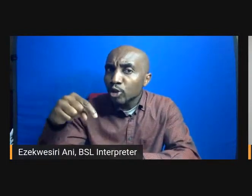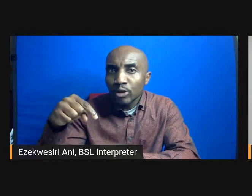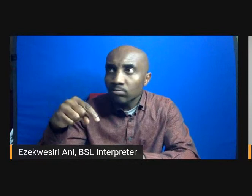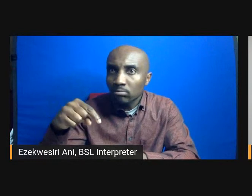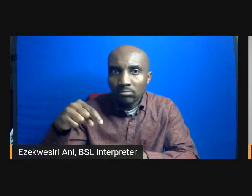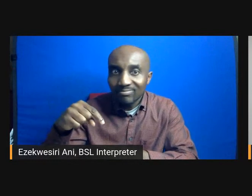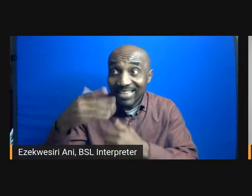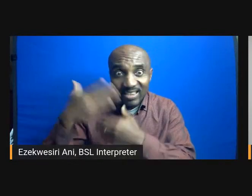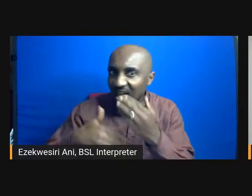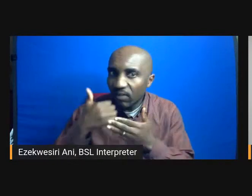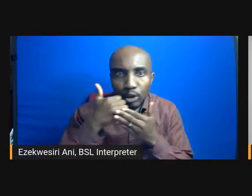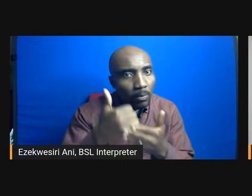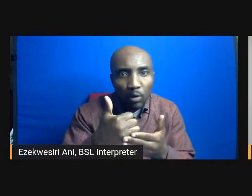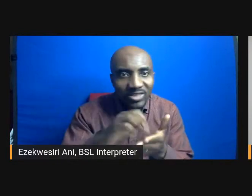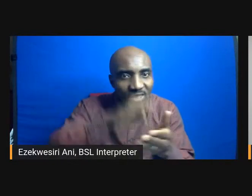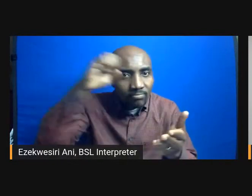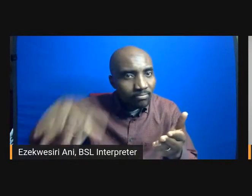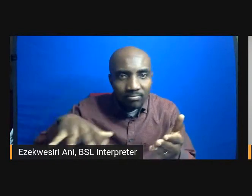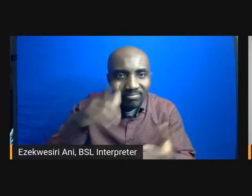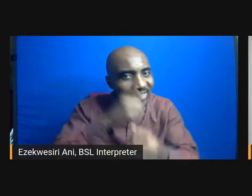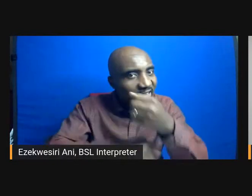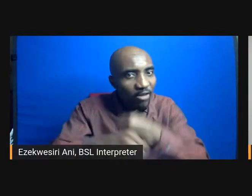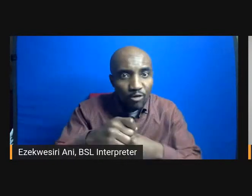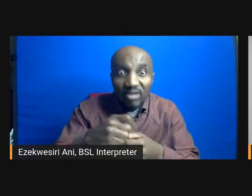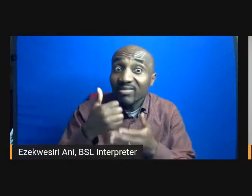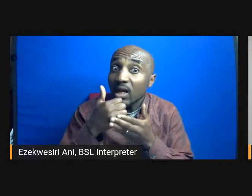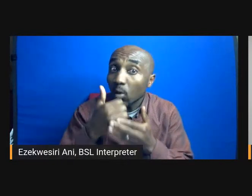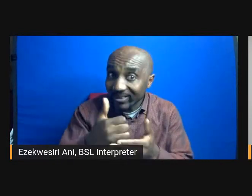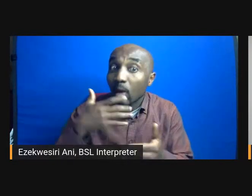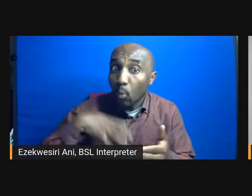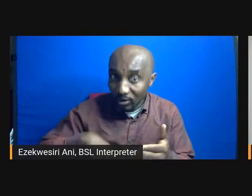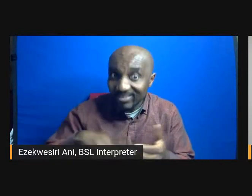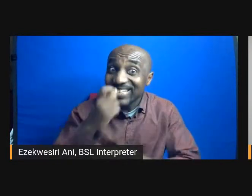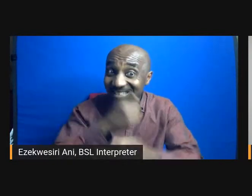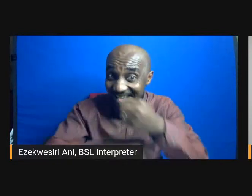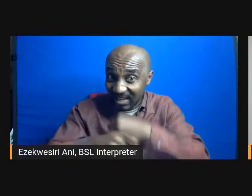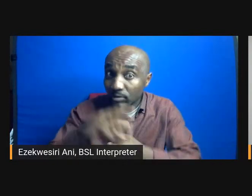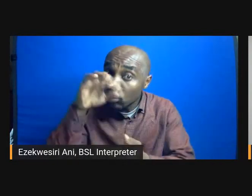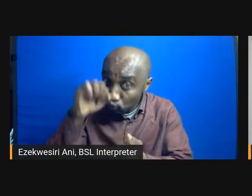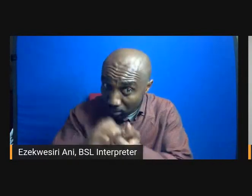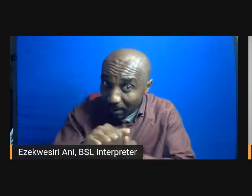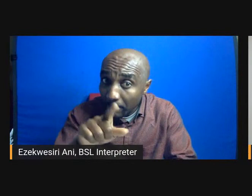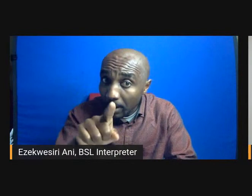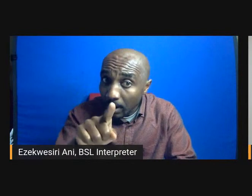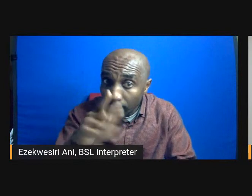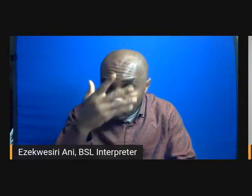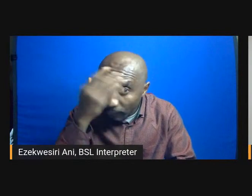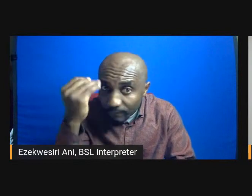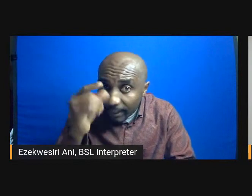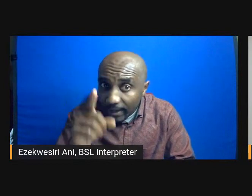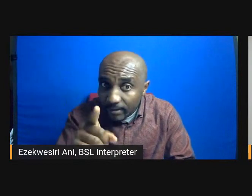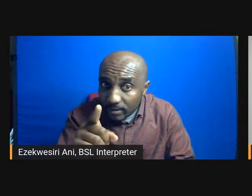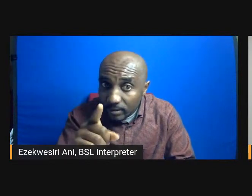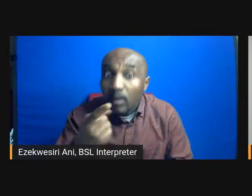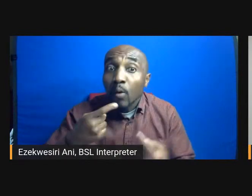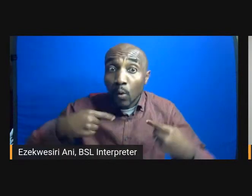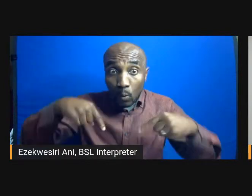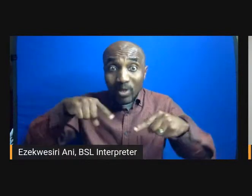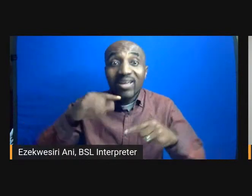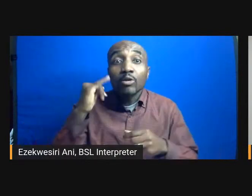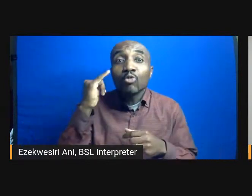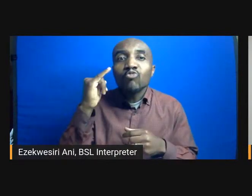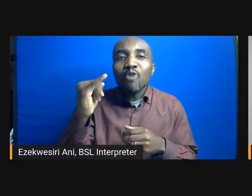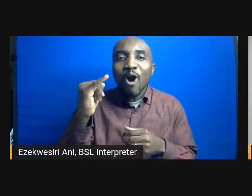of slavery. Just in case we forget and find ourselves being on the wrong